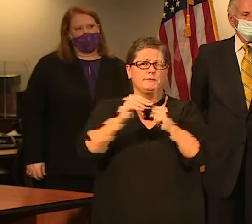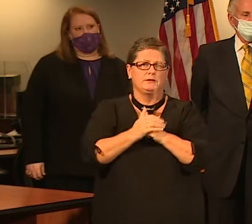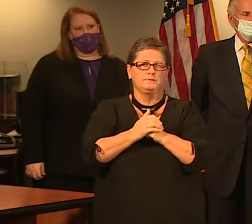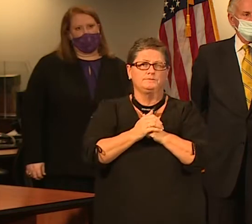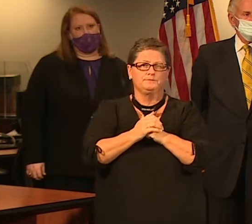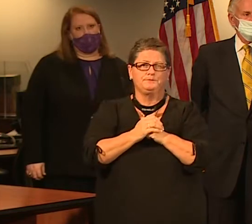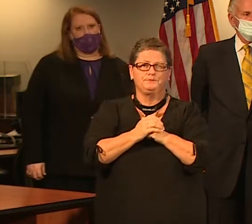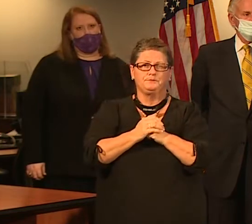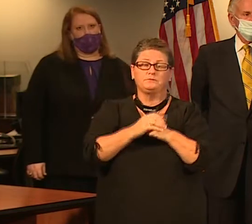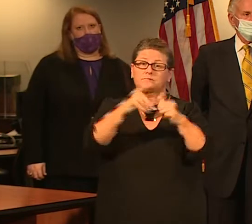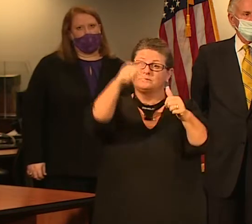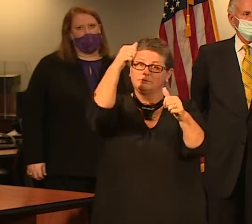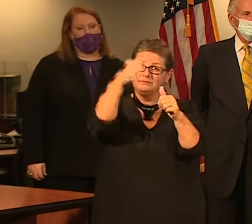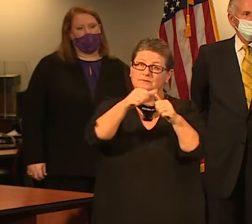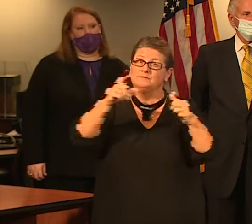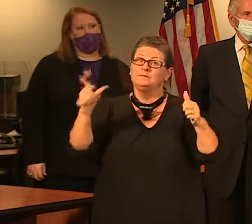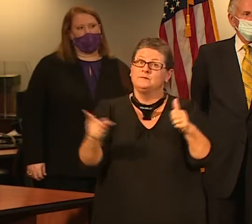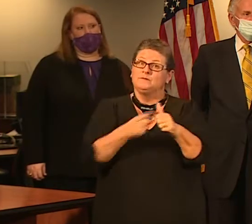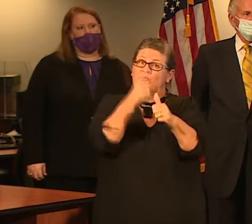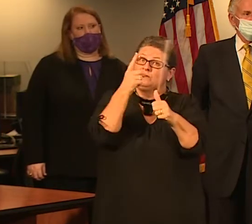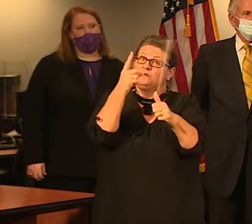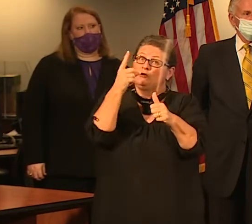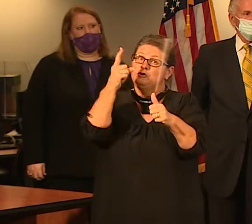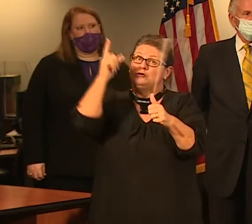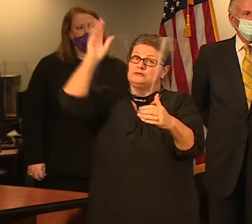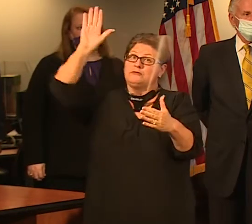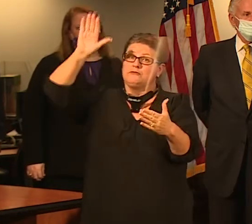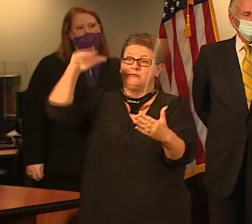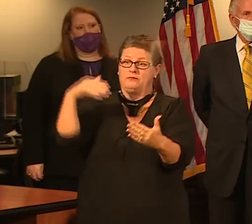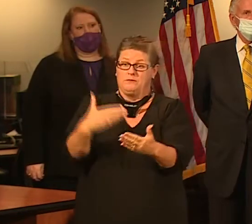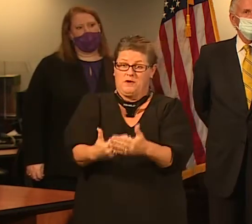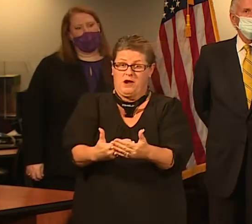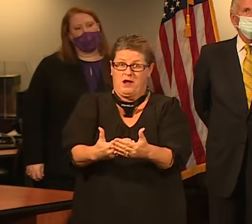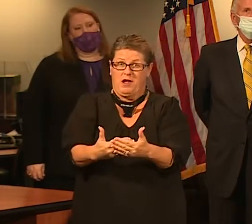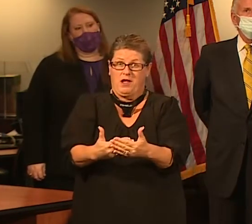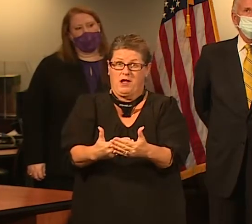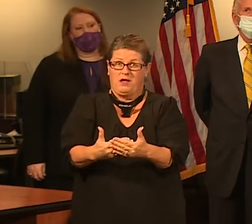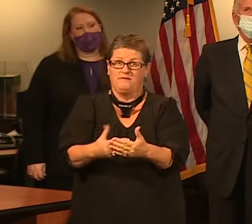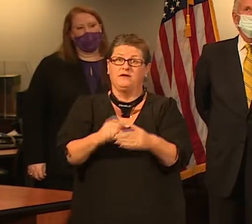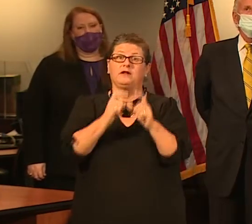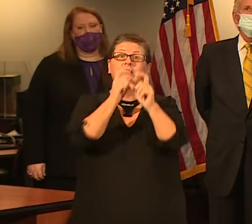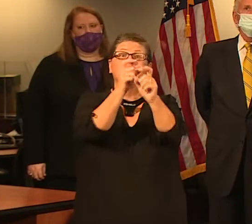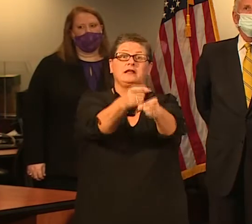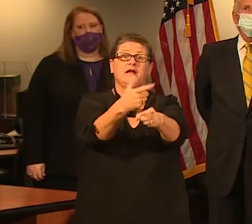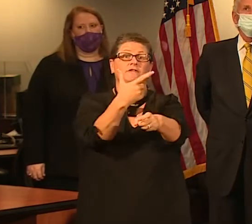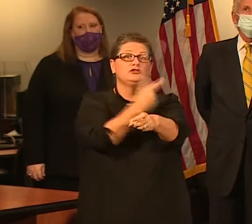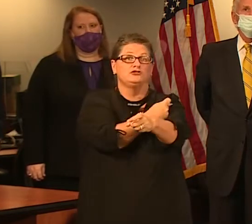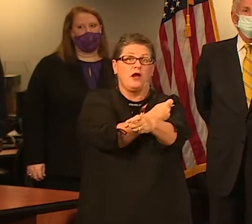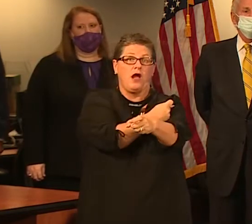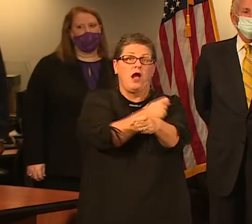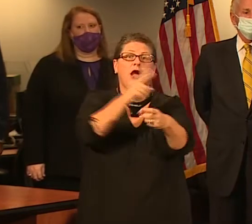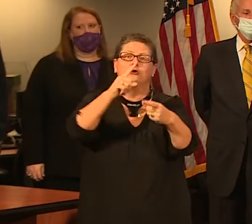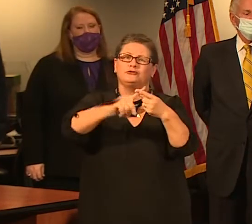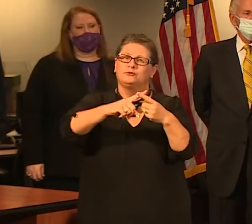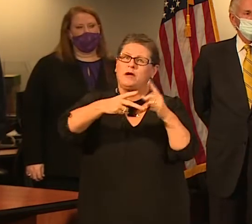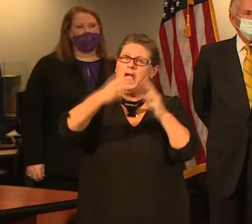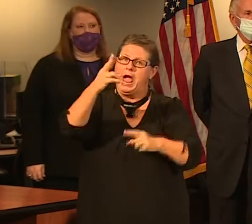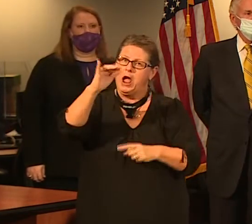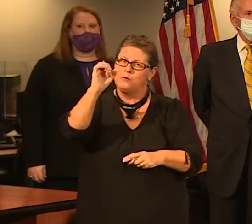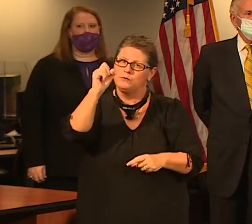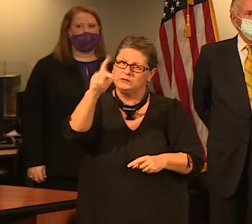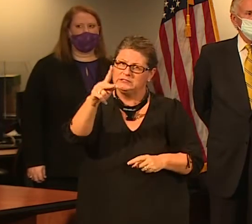Remember, the first doses of the vaccine will be available for those at highest risk for developing severe complications and death